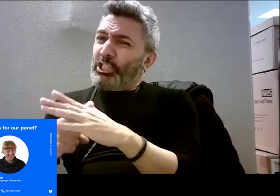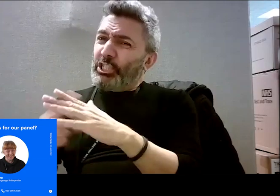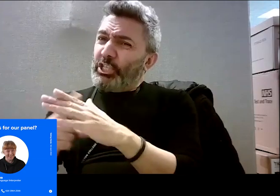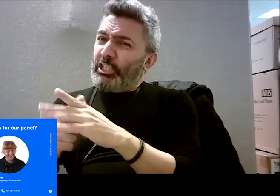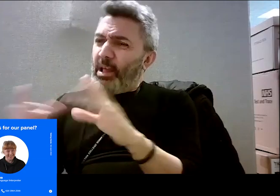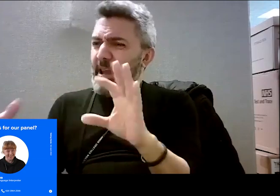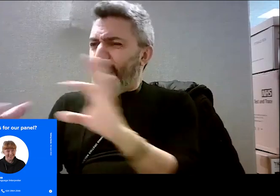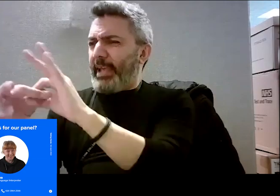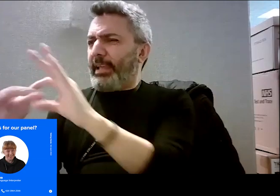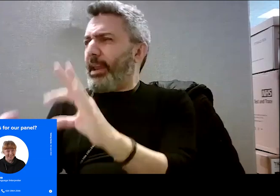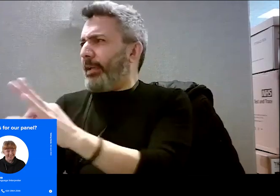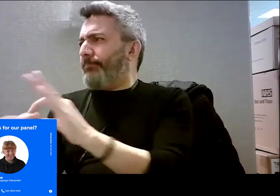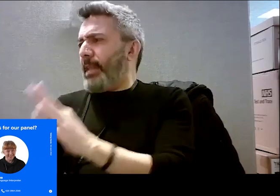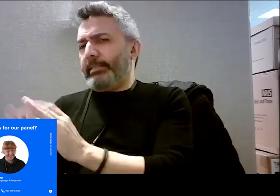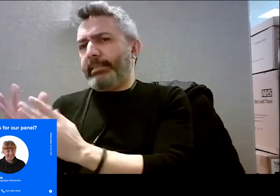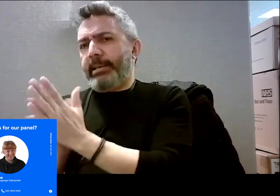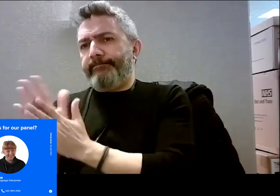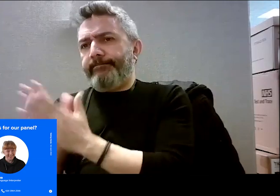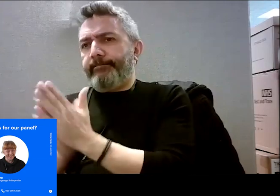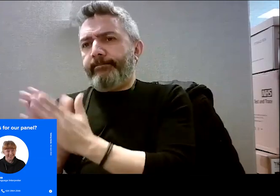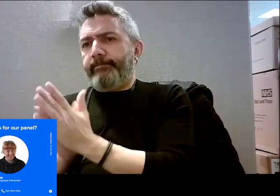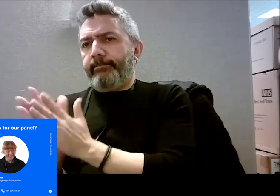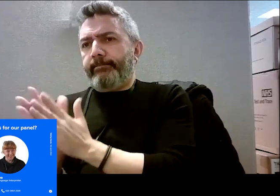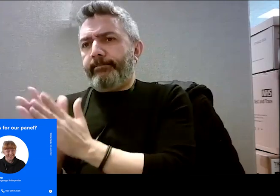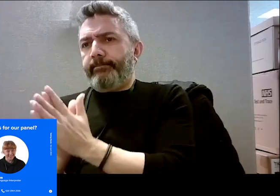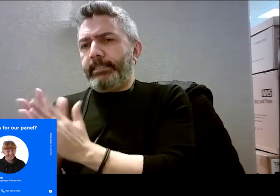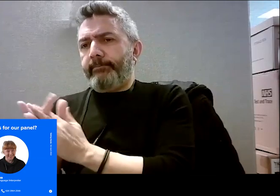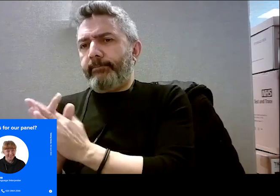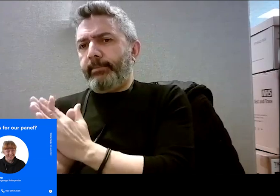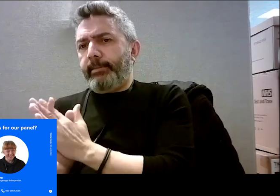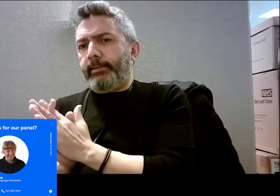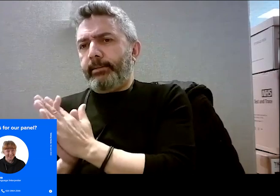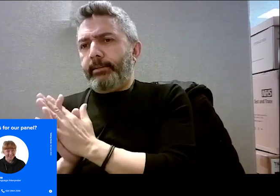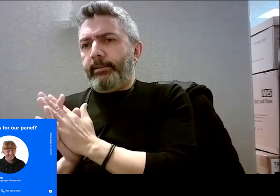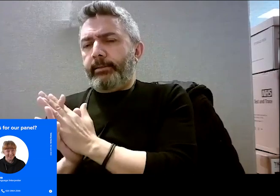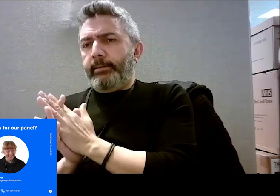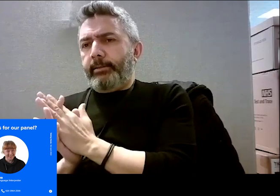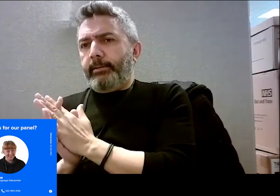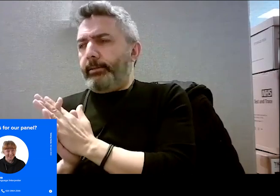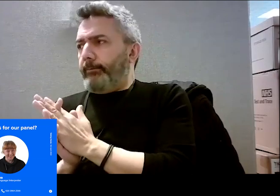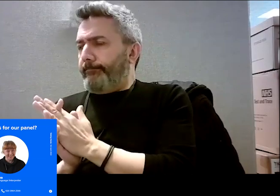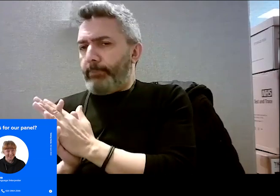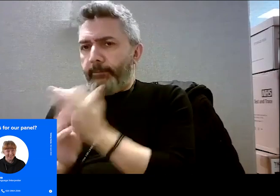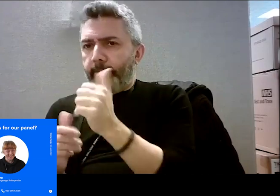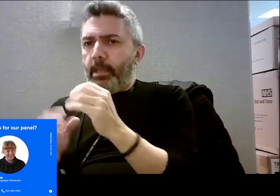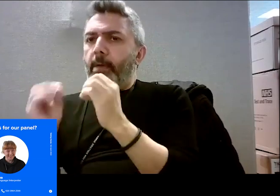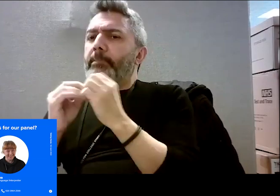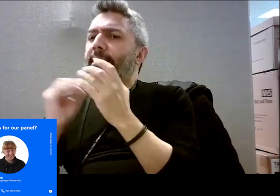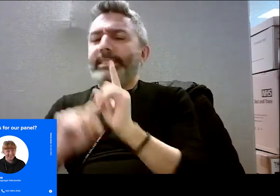sign language, but it follows English. So it follows an English word order with a few signs that they've borrowed